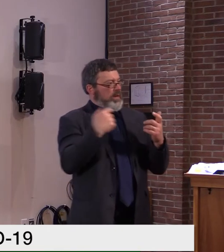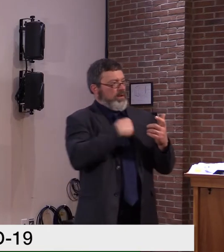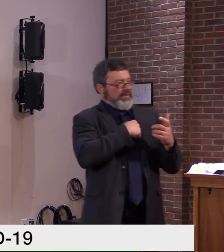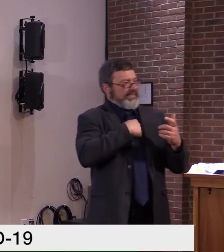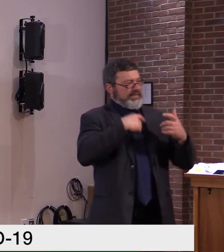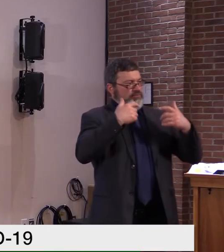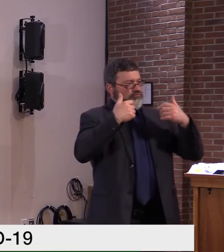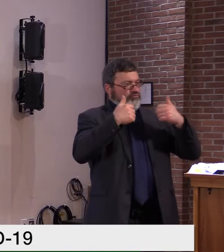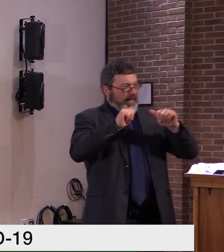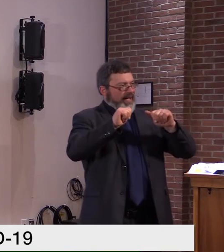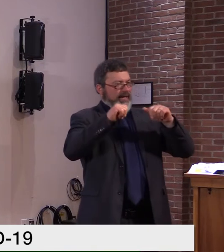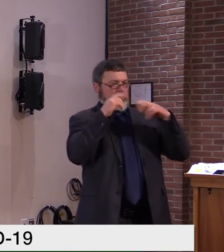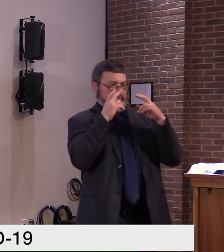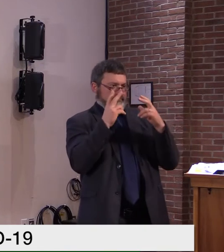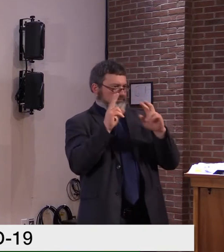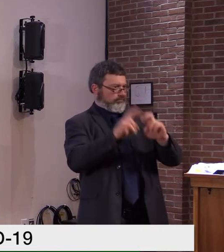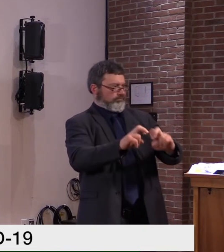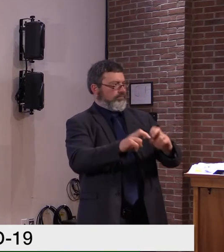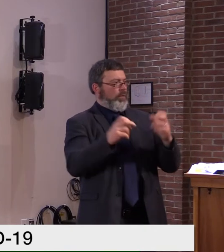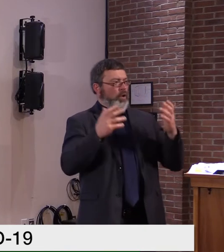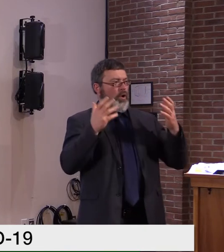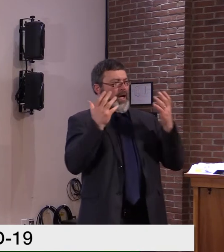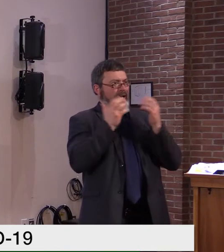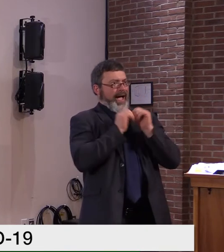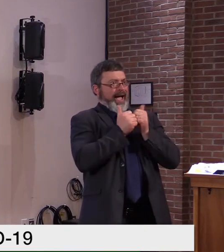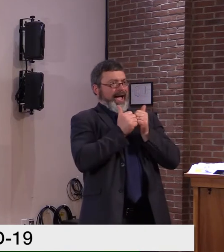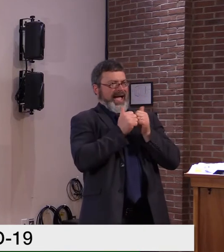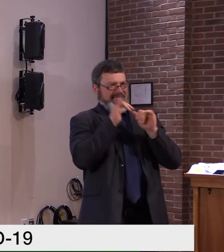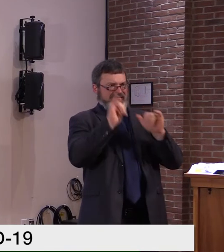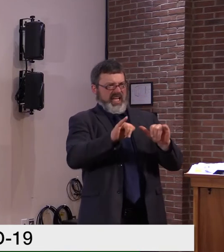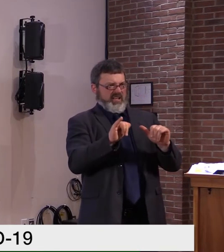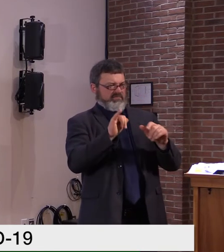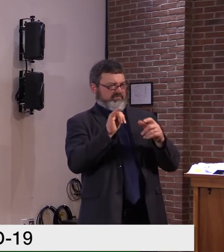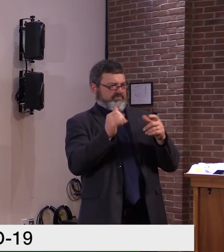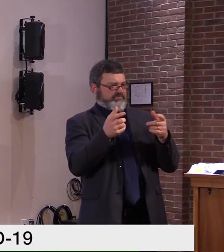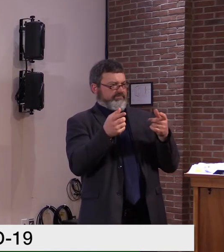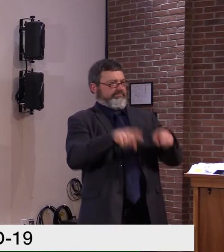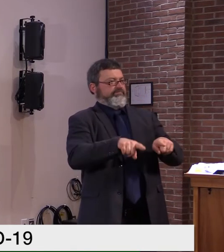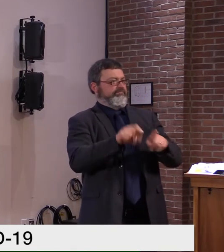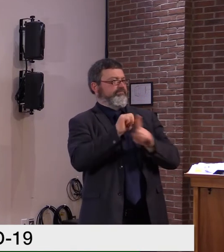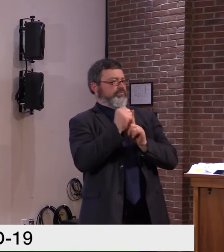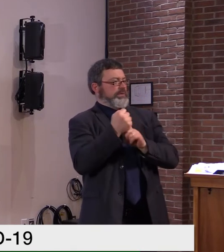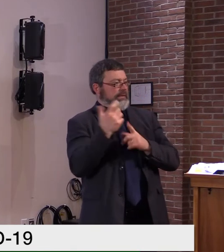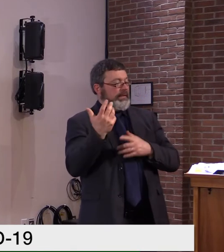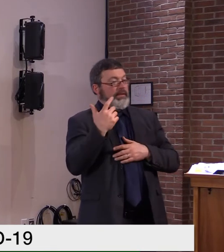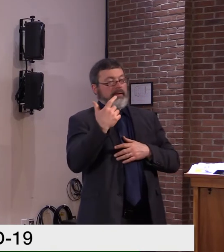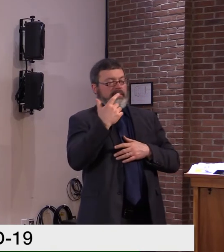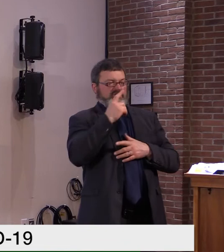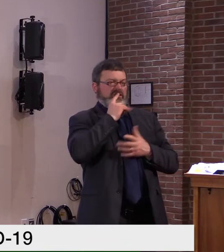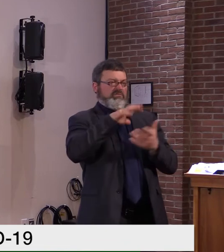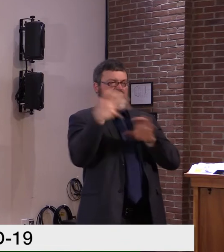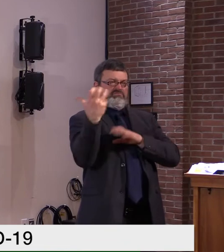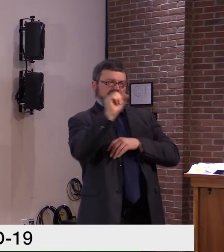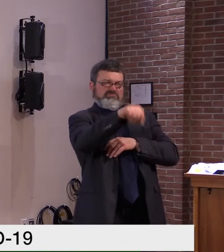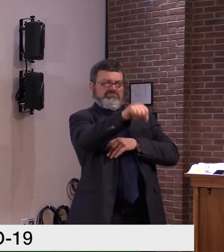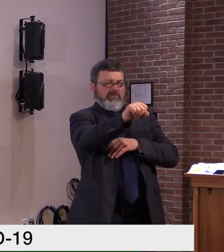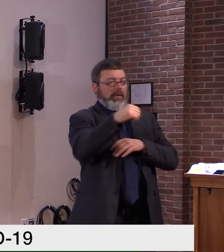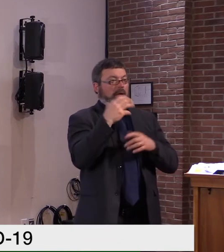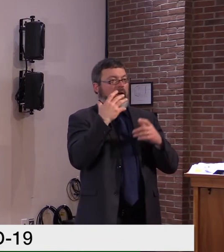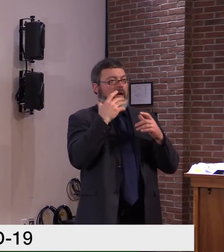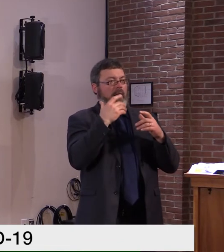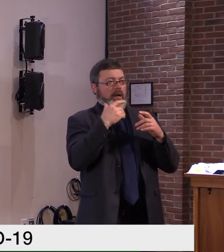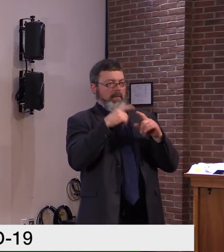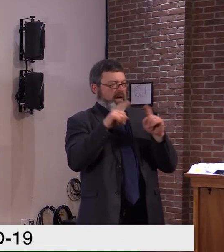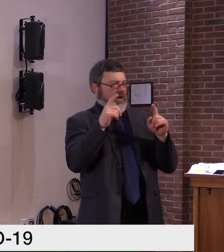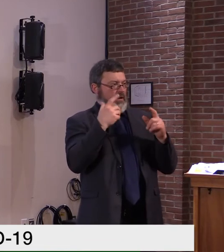I don't have an answer for you. But obviously something went wrong in this case, and we need to